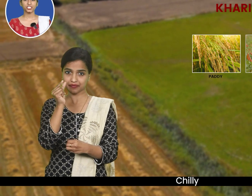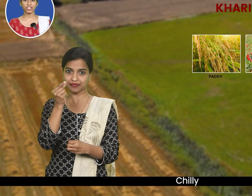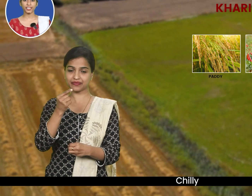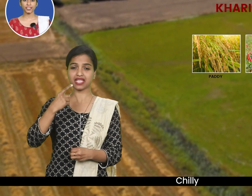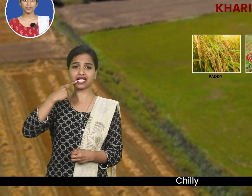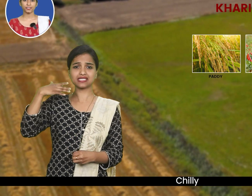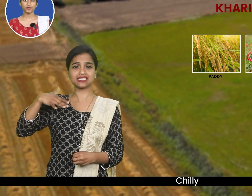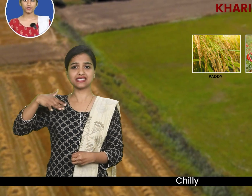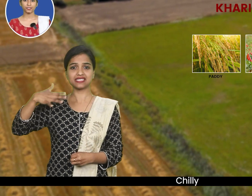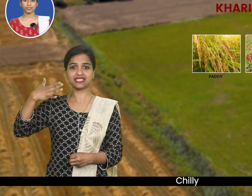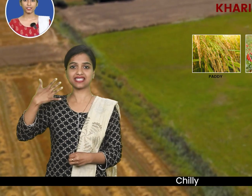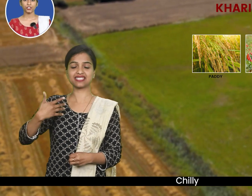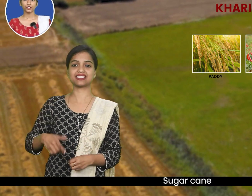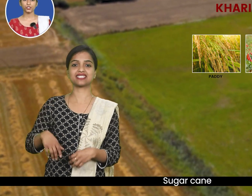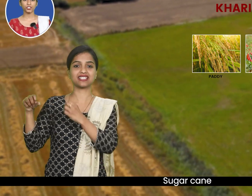chili,